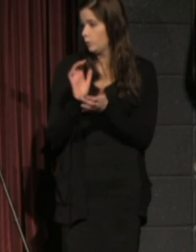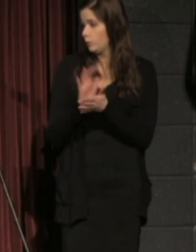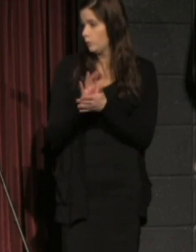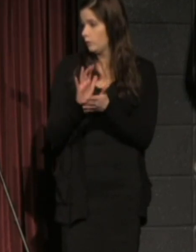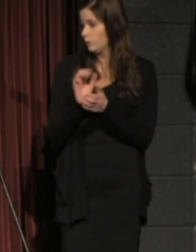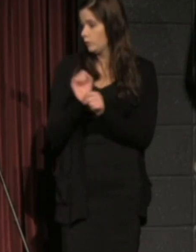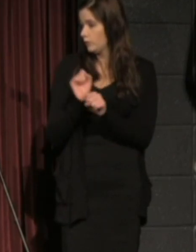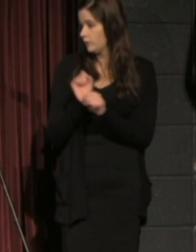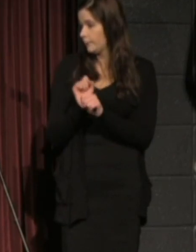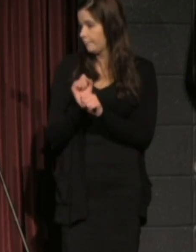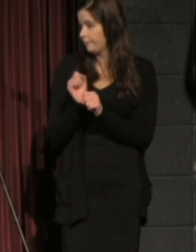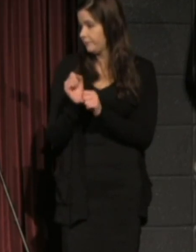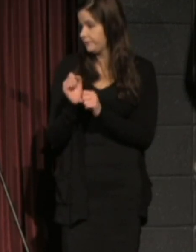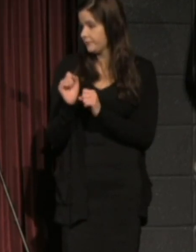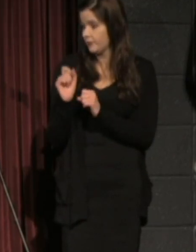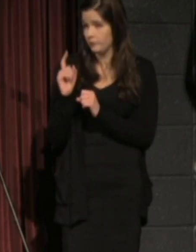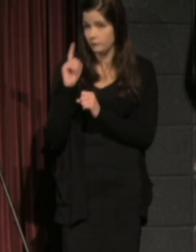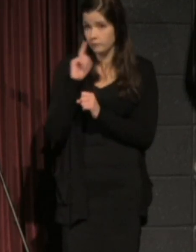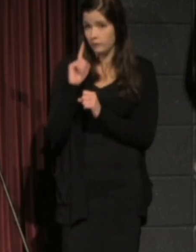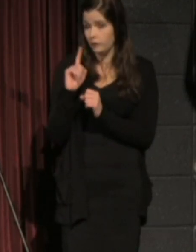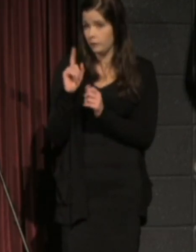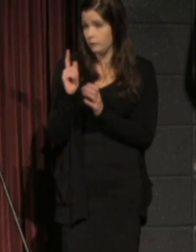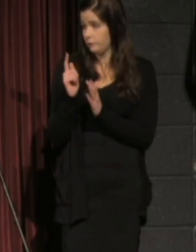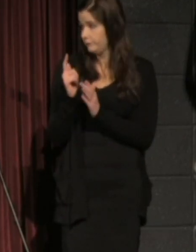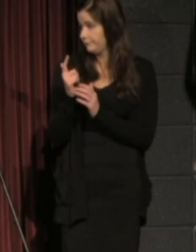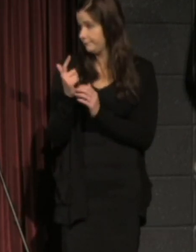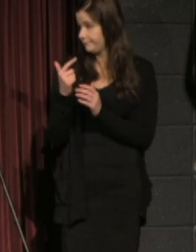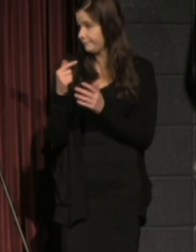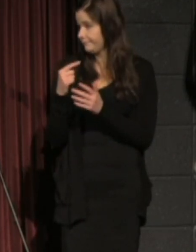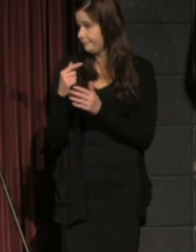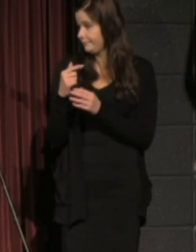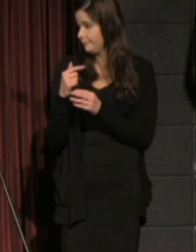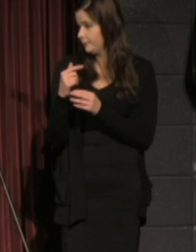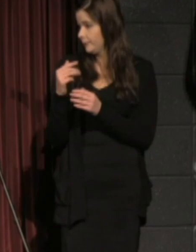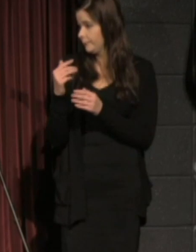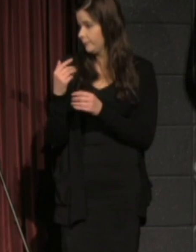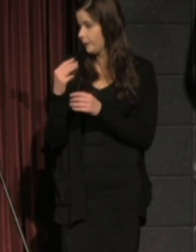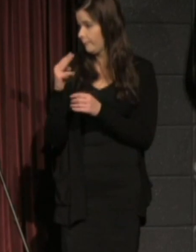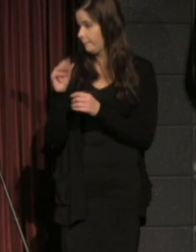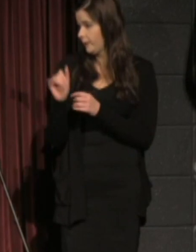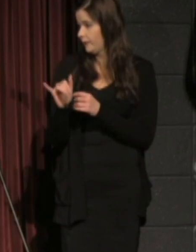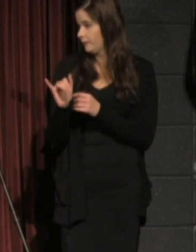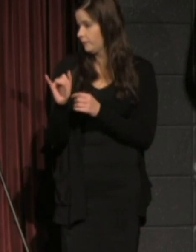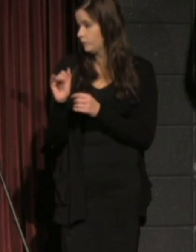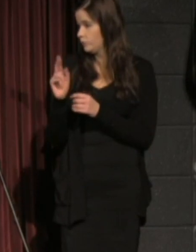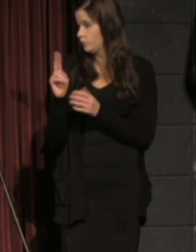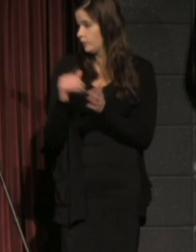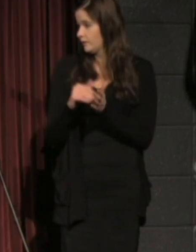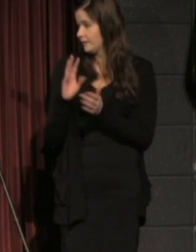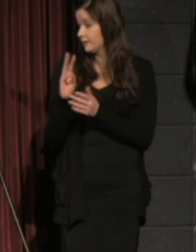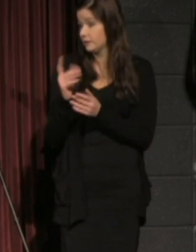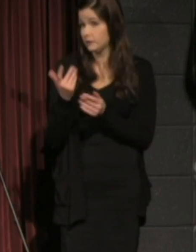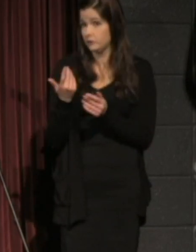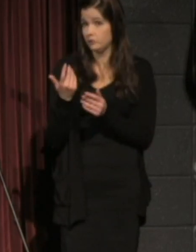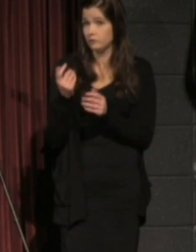Forsberg, Schweigert, Armstrong, Moldenauer, and Smith in May of 2016. Sarah is licensed to practice law in North Dakota state and federal